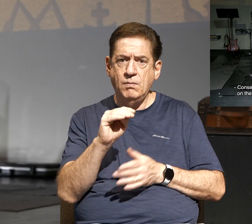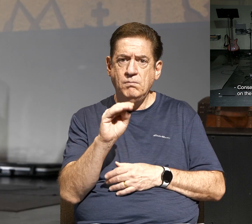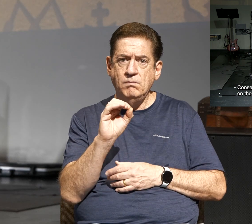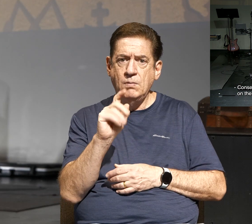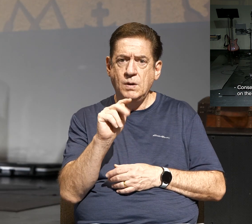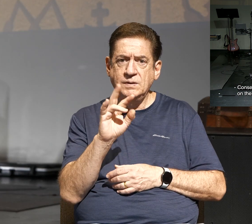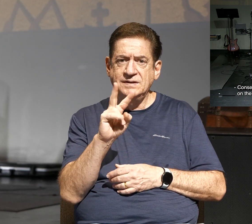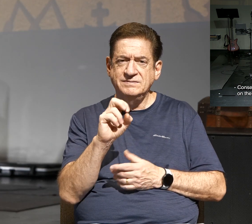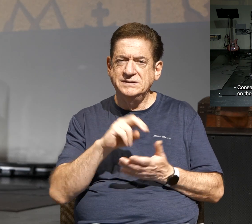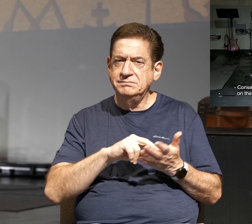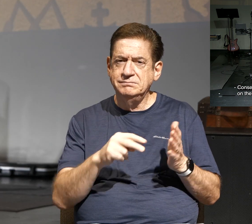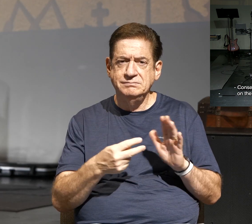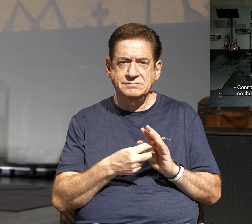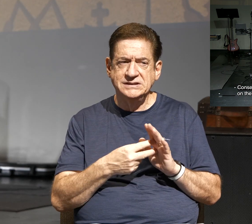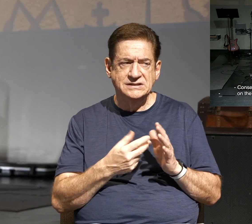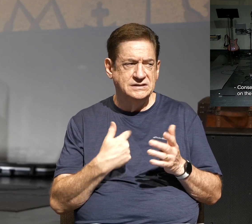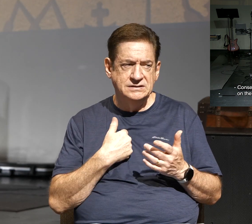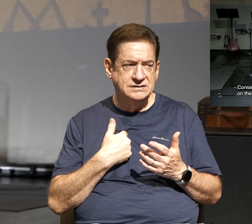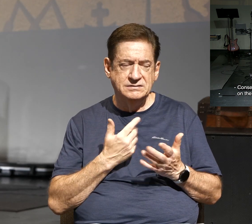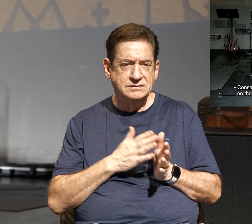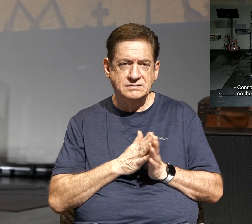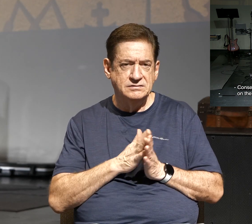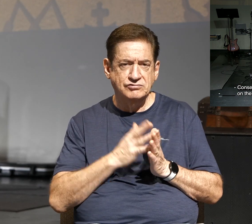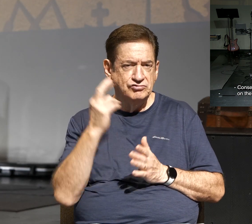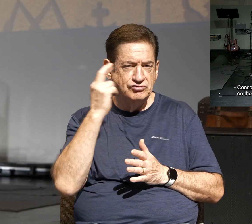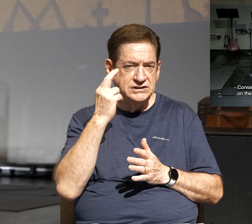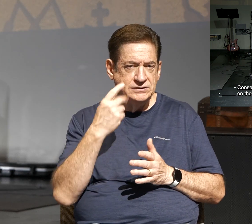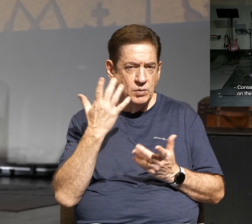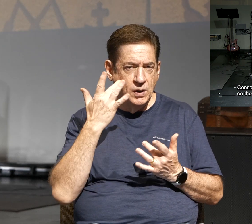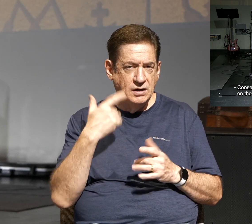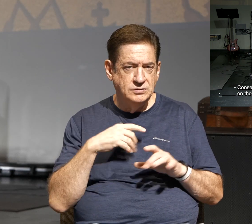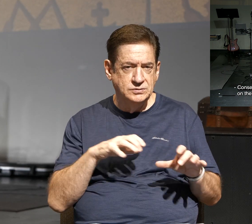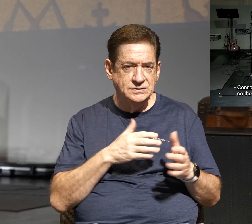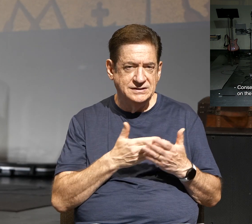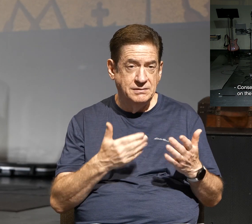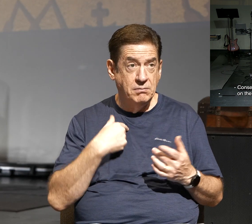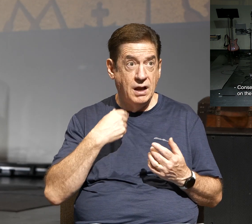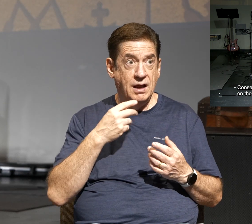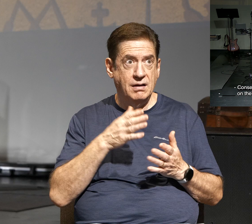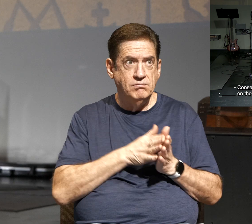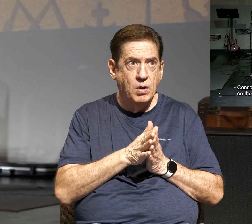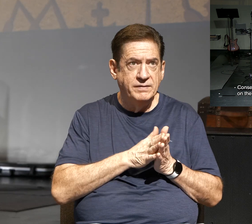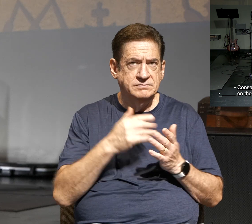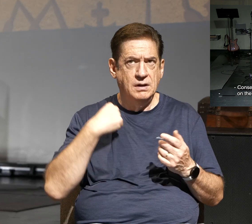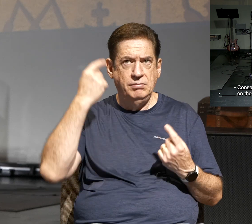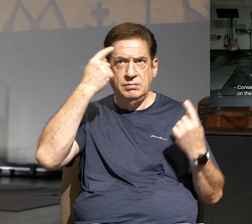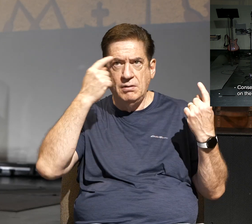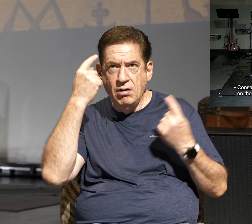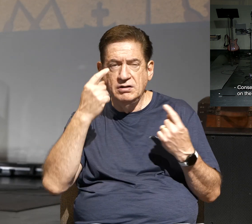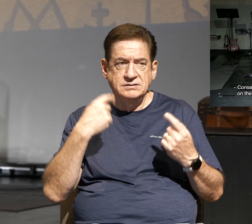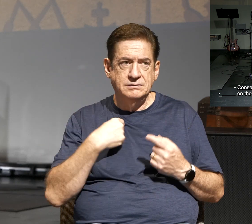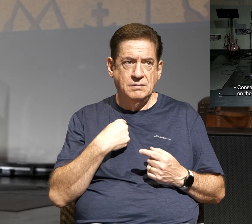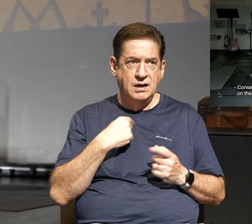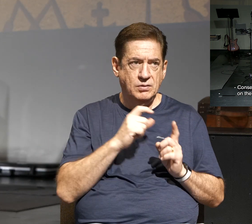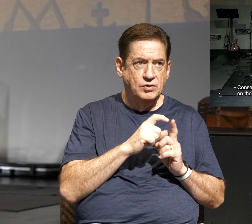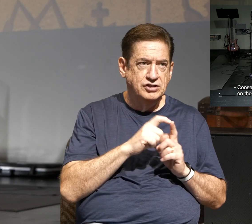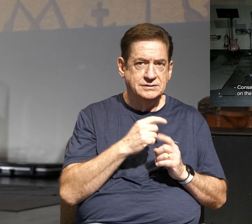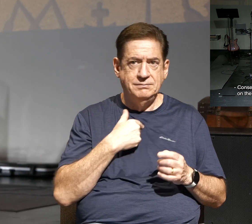the last 24 hours, 48 hours? My motives, my thoughts, my words, my actions.